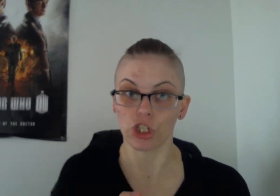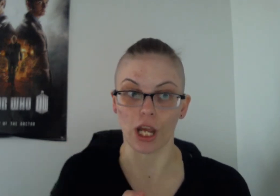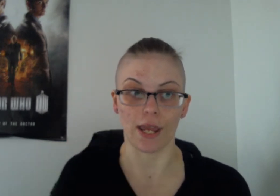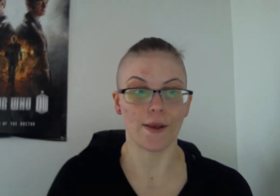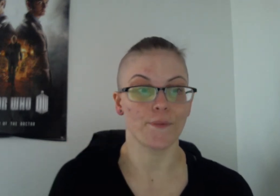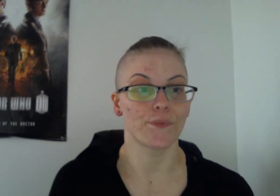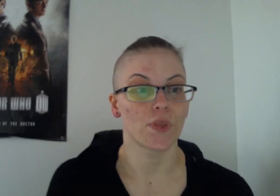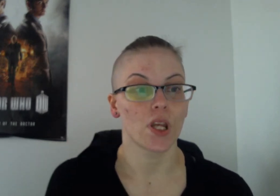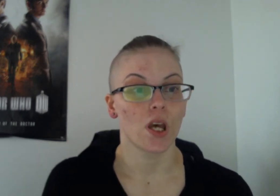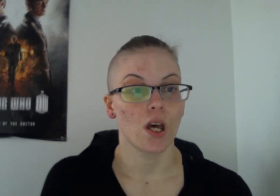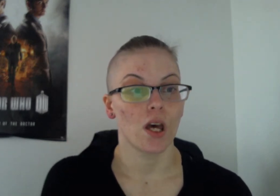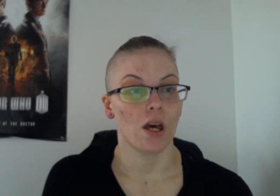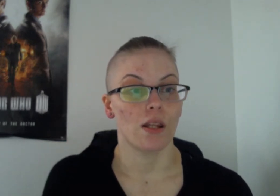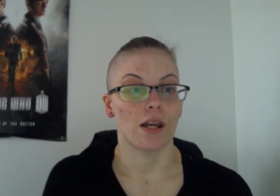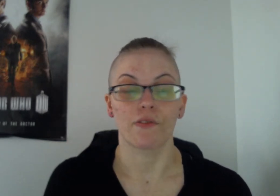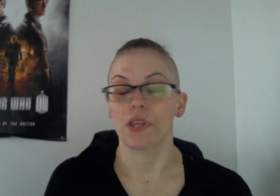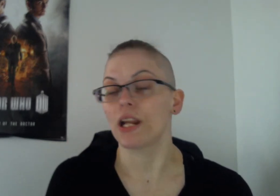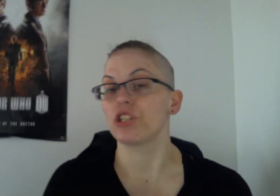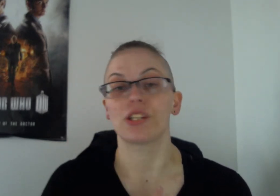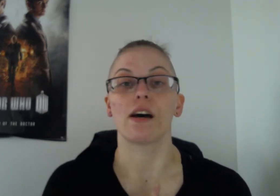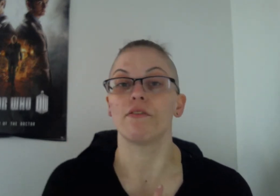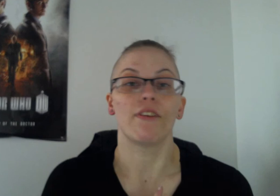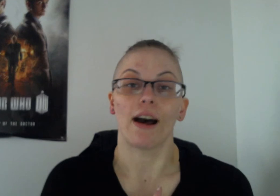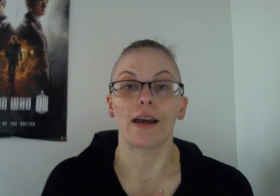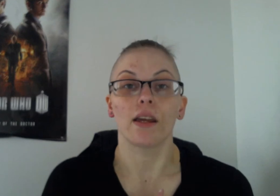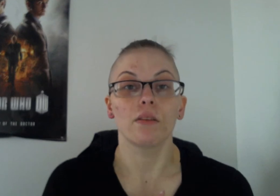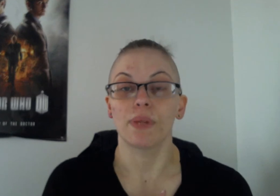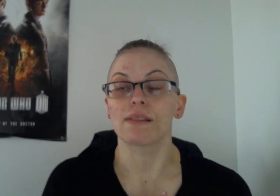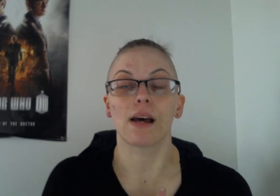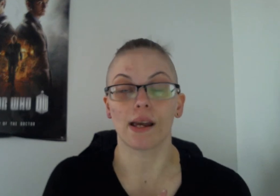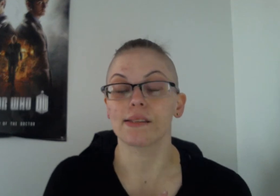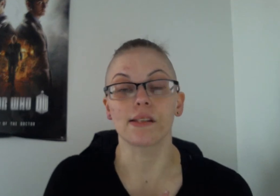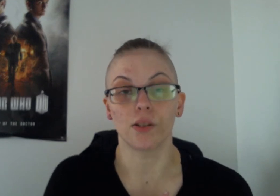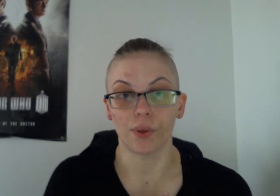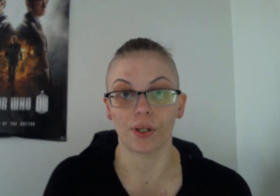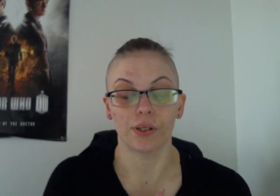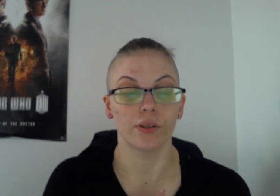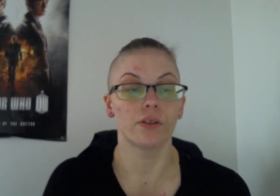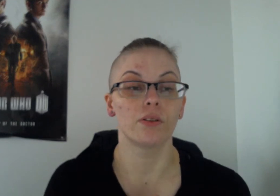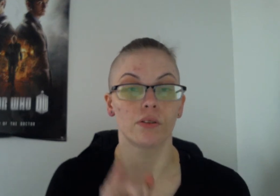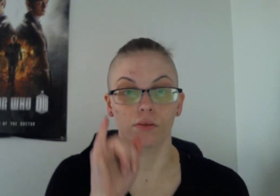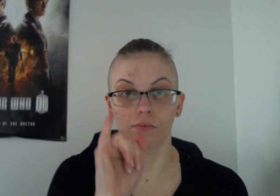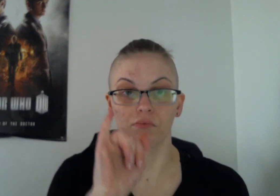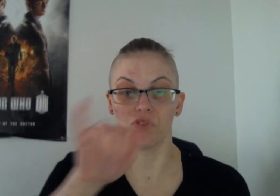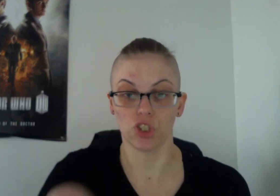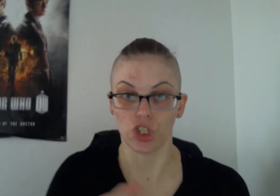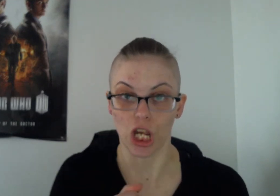J. Now for that I just have I, because I is still a word. J.